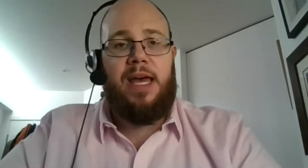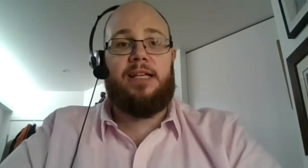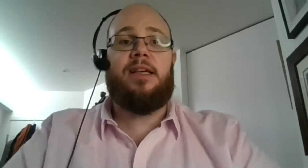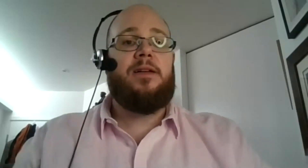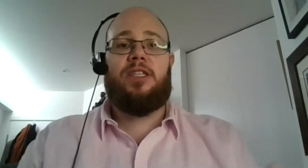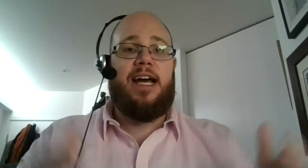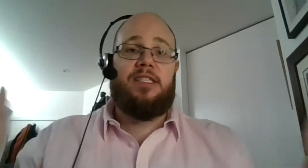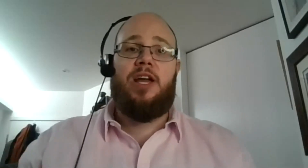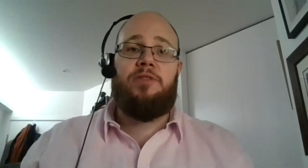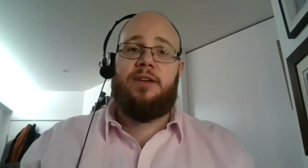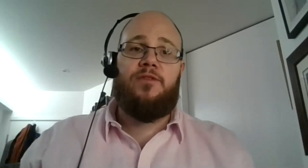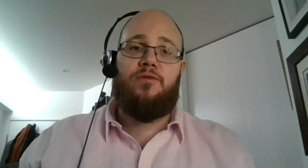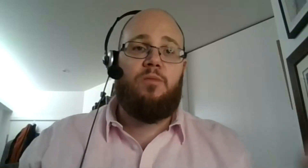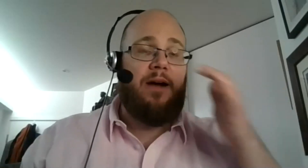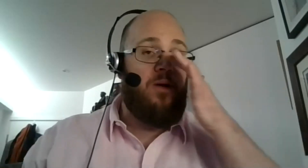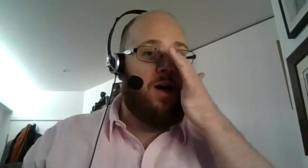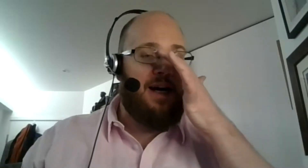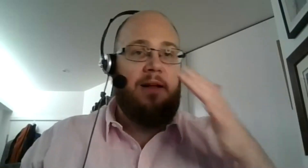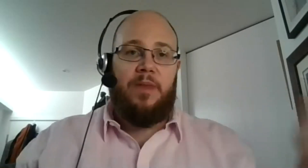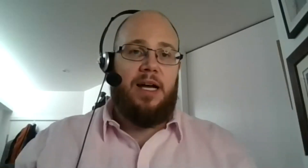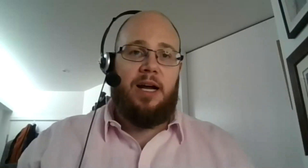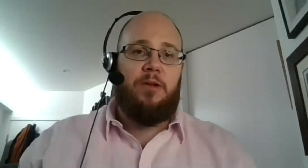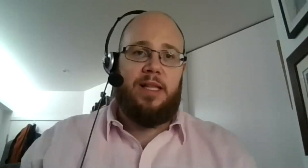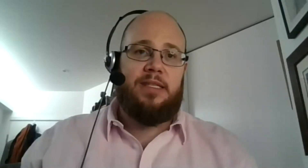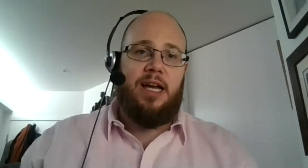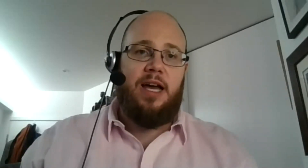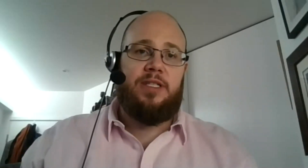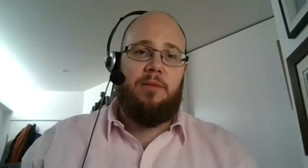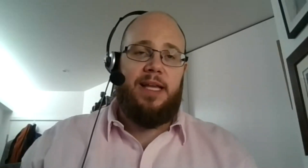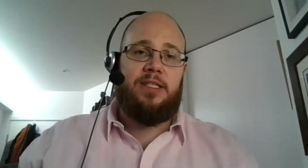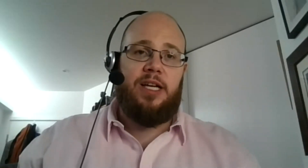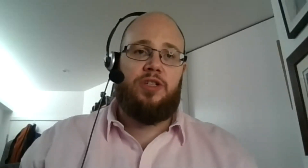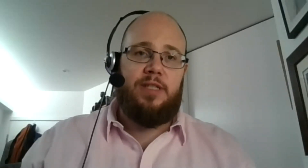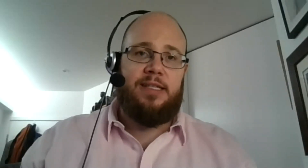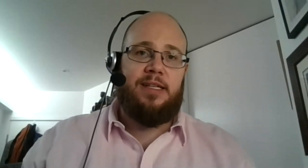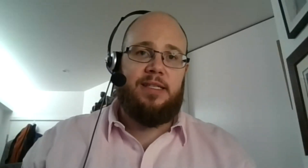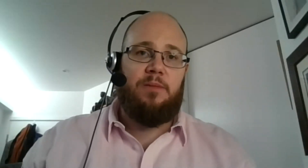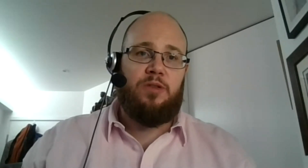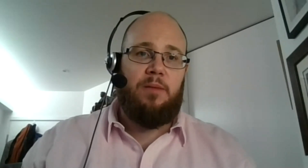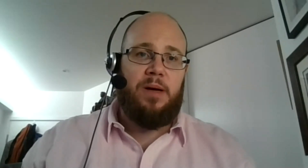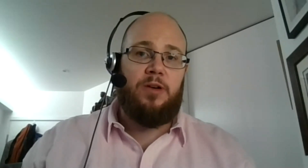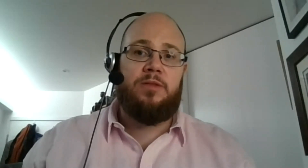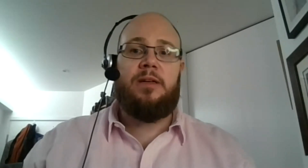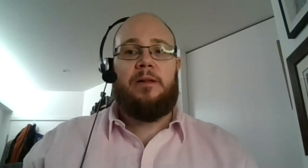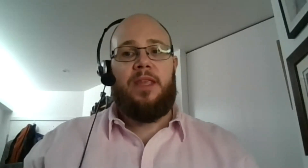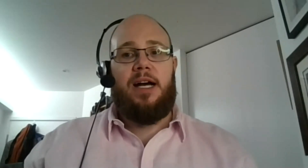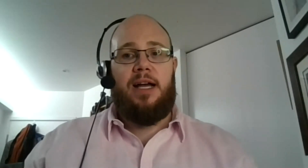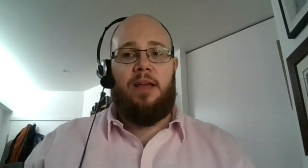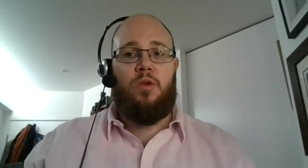mix. So that's no different from where we were a couple of months ago. So it means social distancing between bubbles in